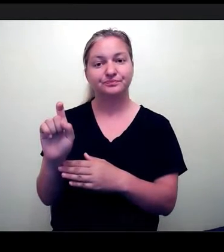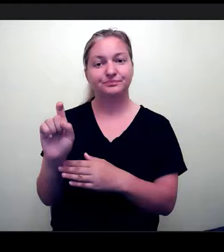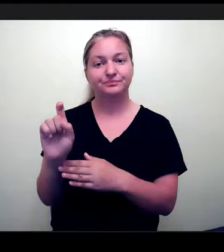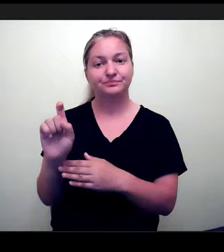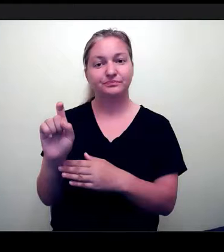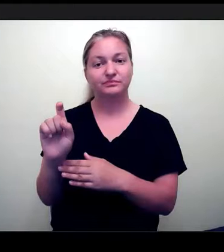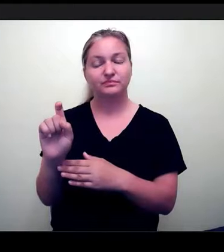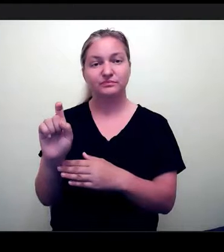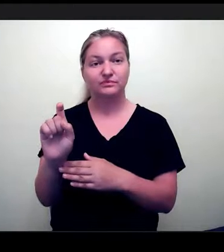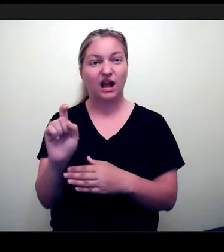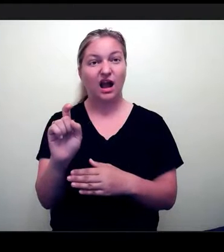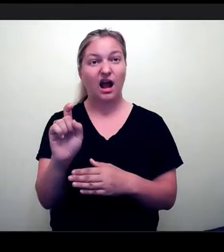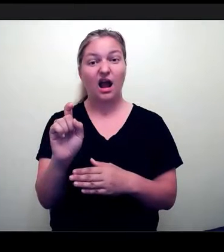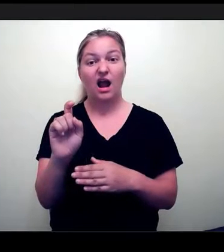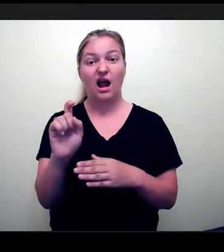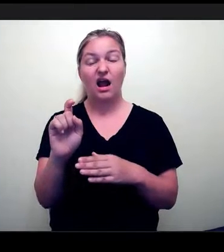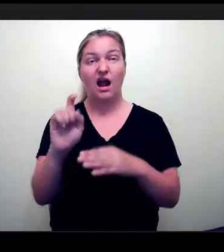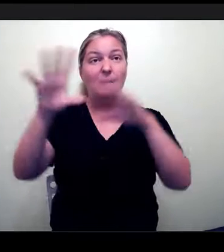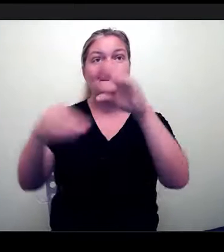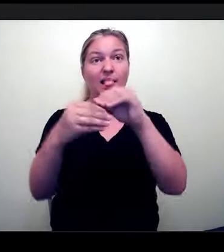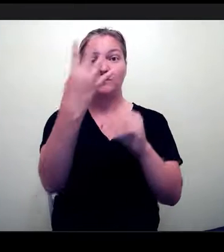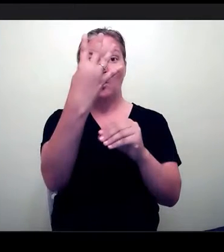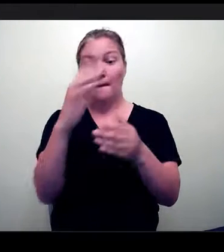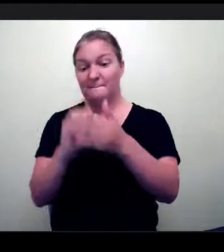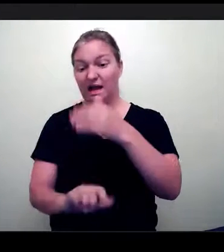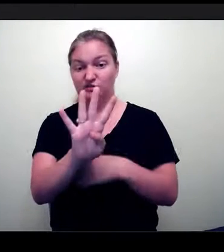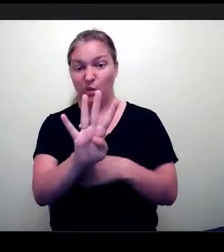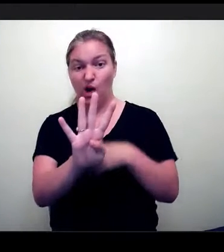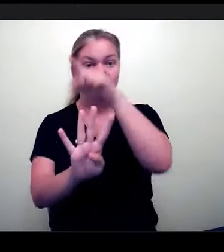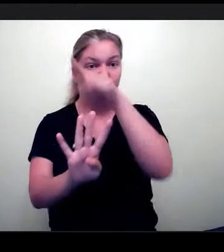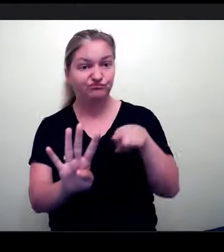Then our 4s are going to cancel each other out.